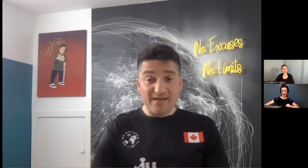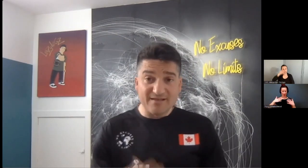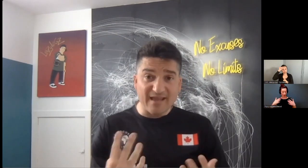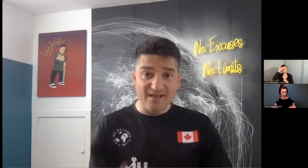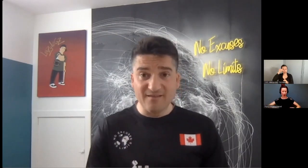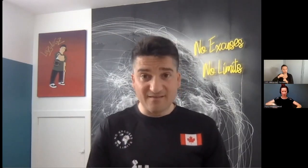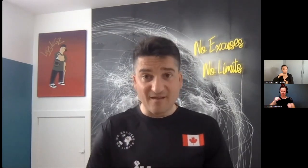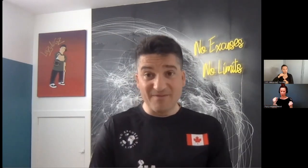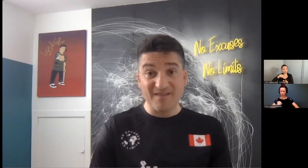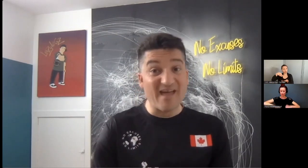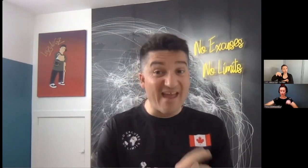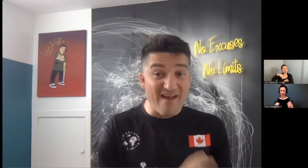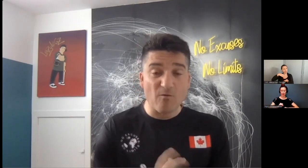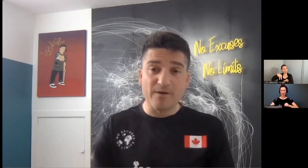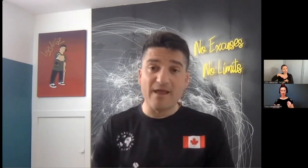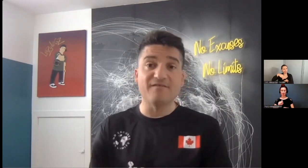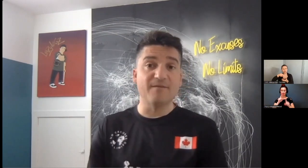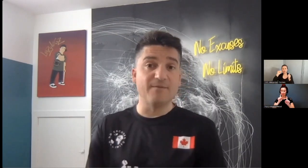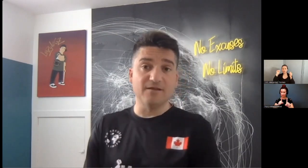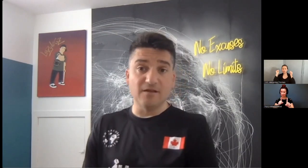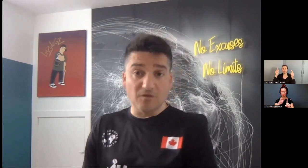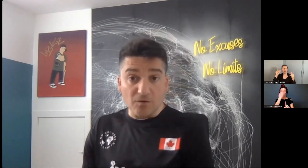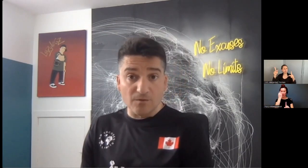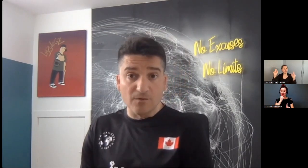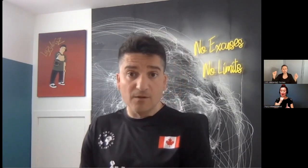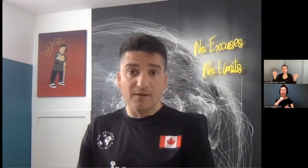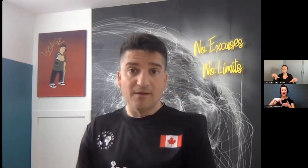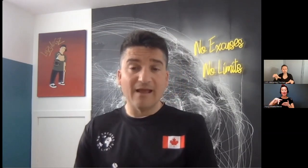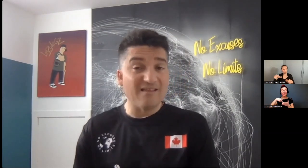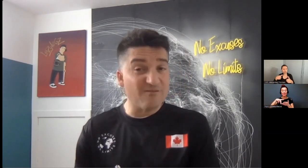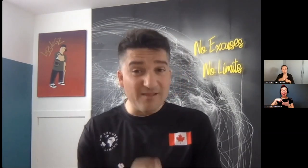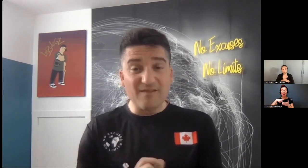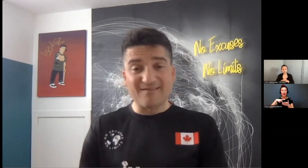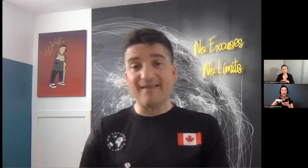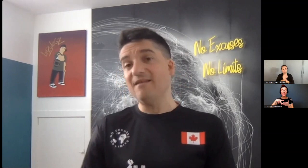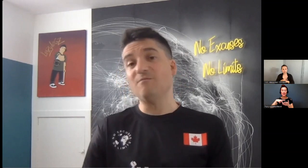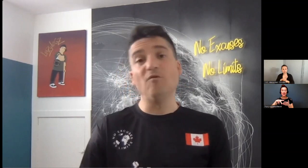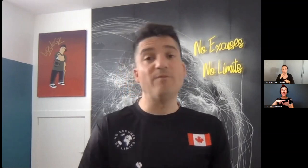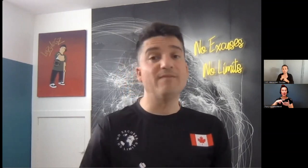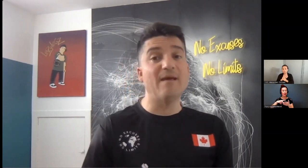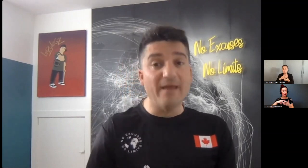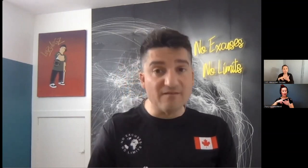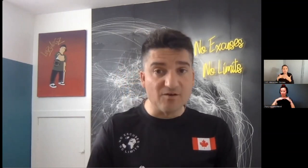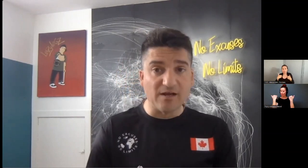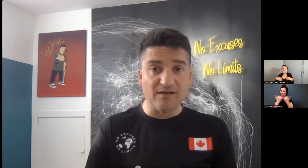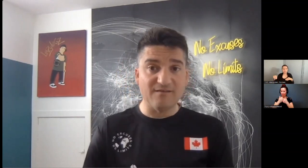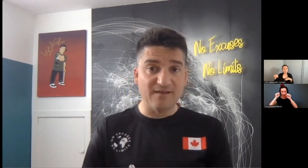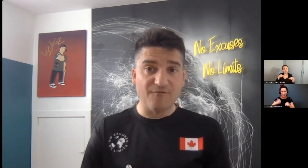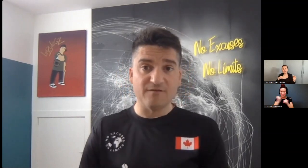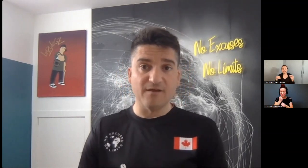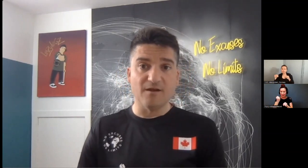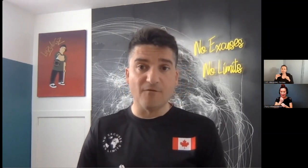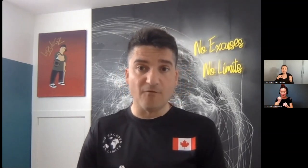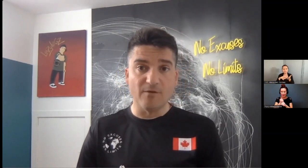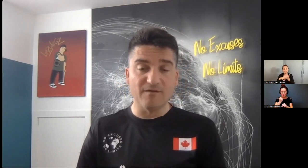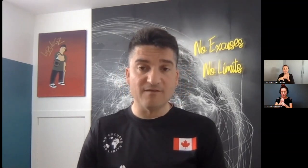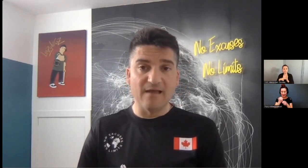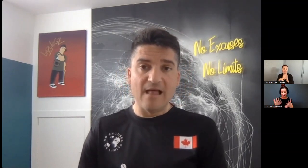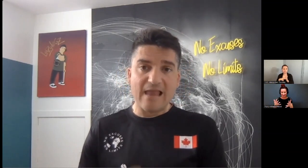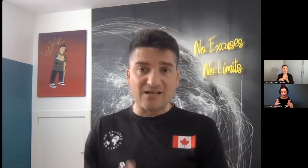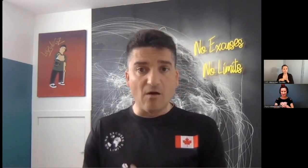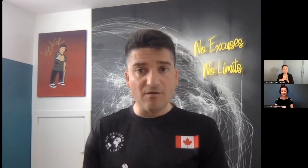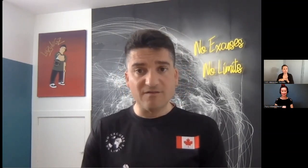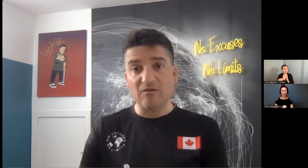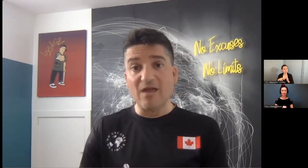Remember, dance is something that everyone has the ability to do. It's really the slightest movement that makes the greatest difference in a